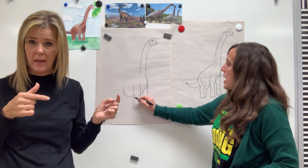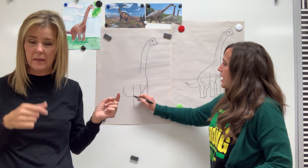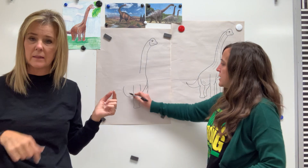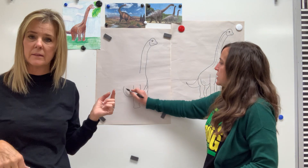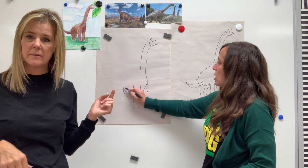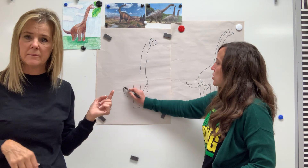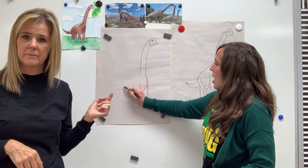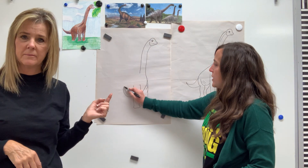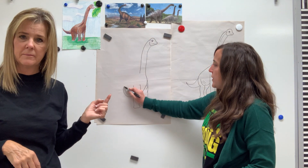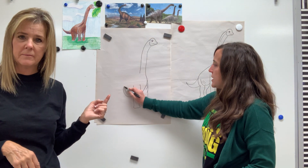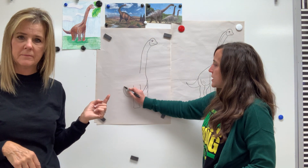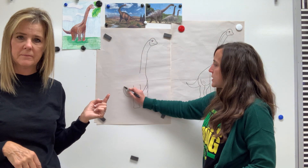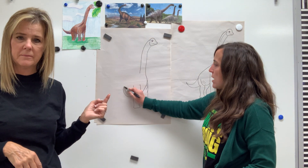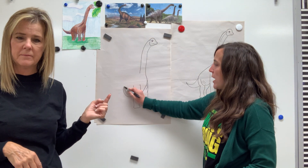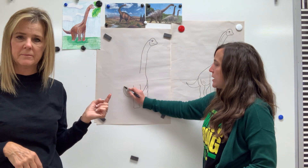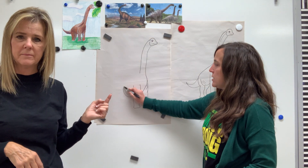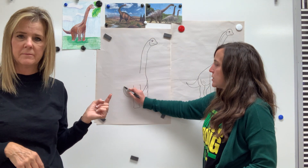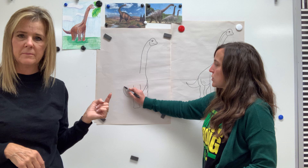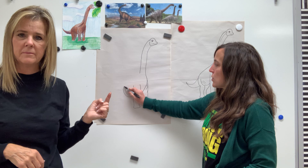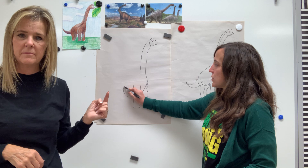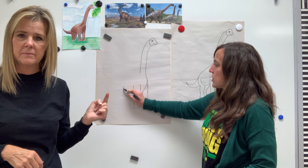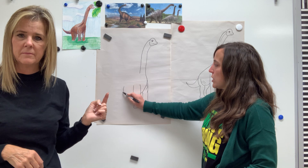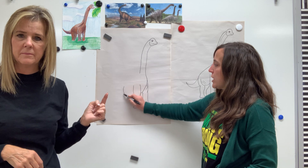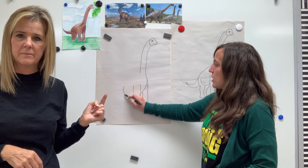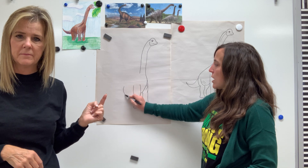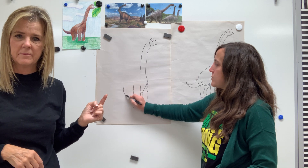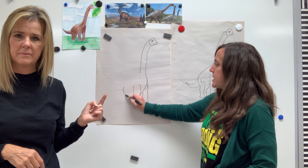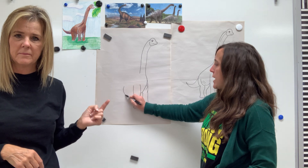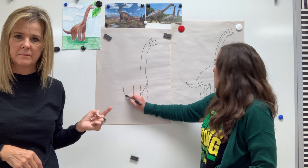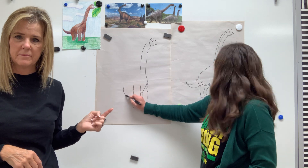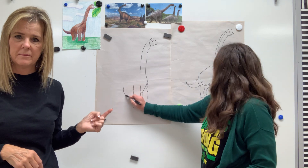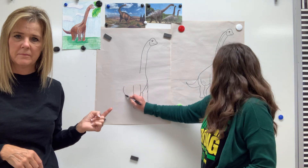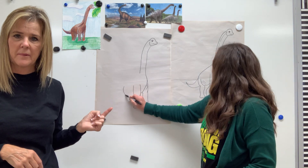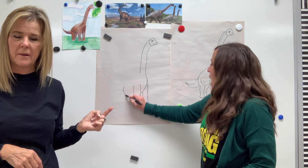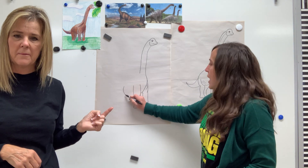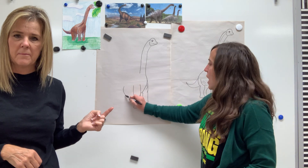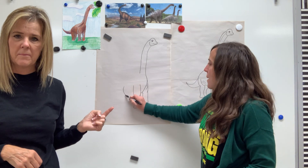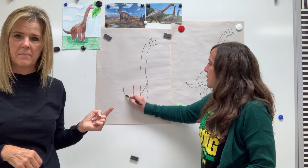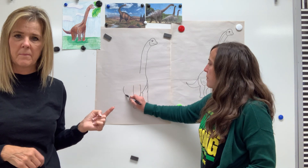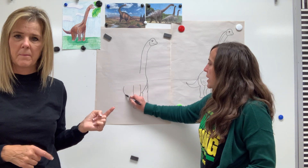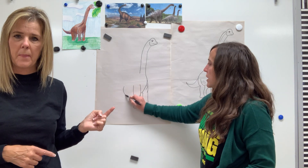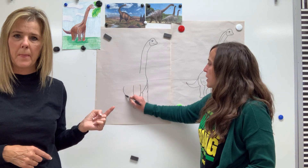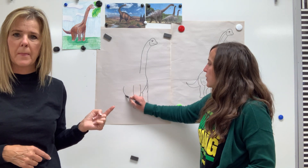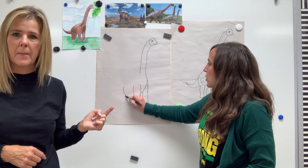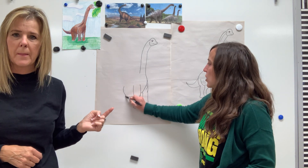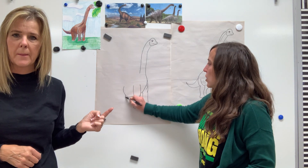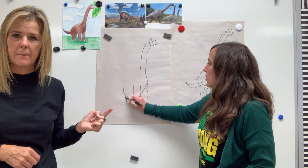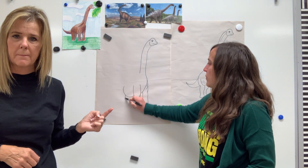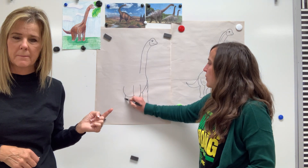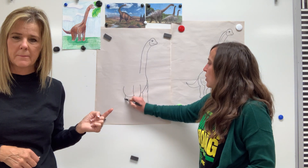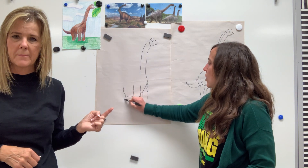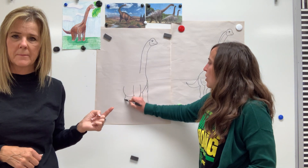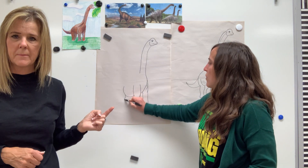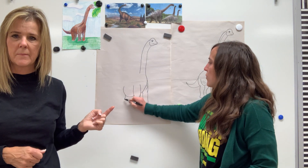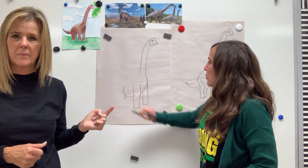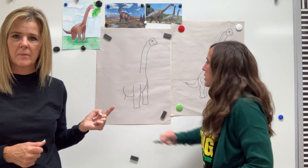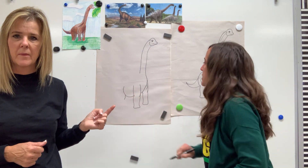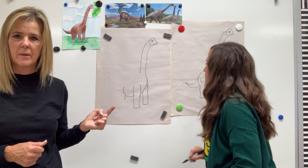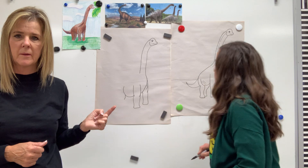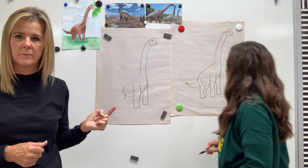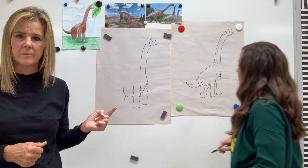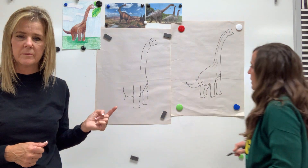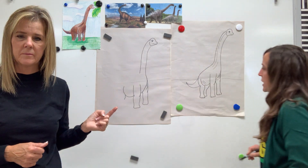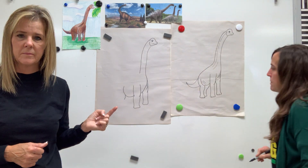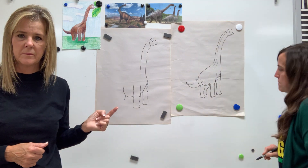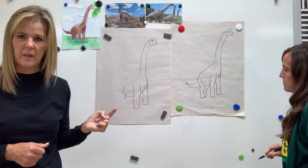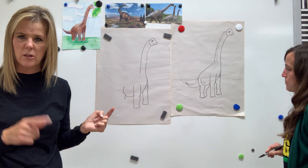gonna go ahead and start not at the end of this line, so don't start here, come down. And I'm gonna make another curve for where his